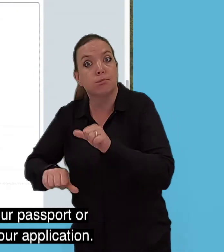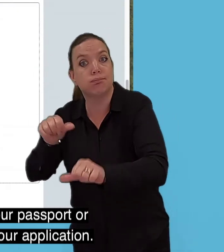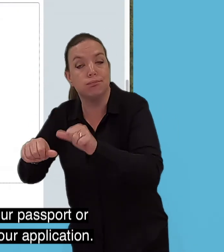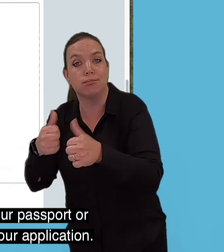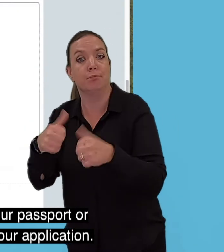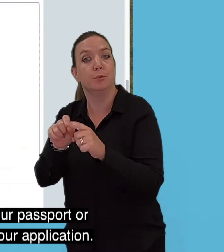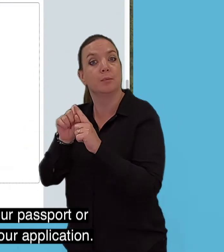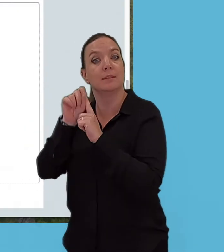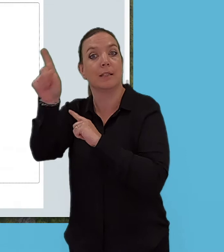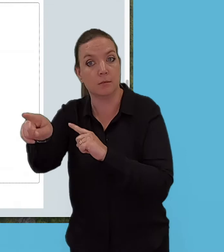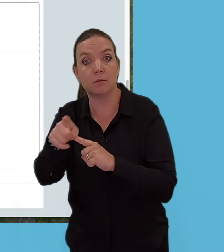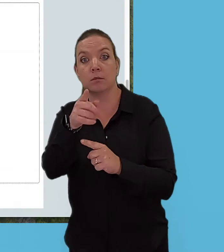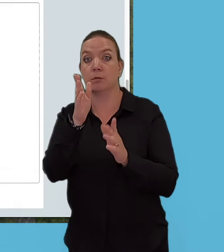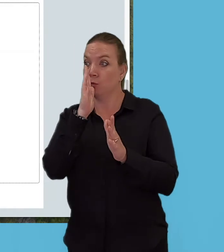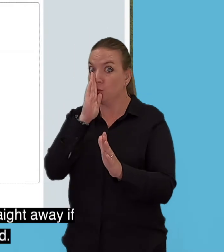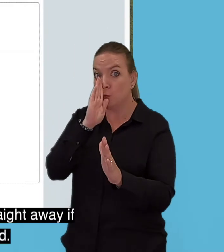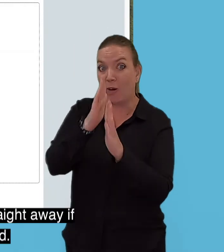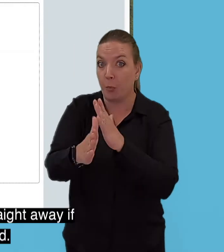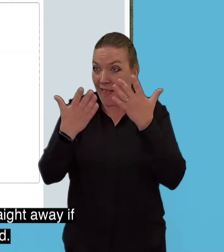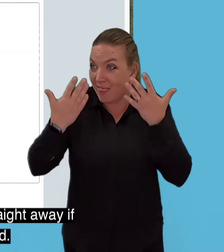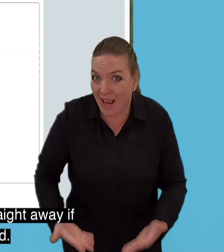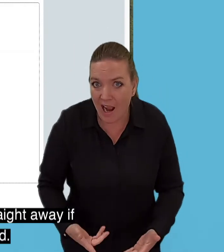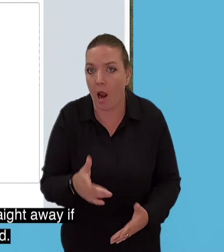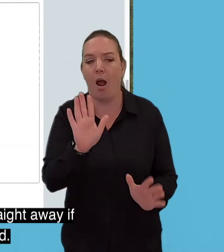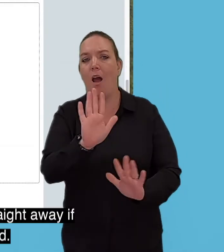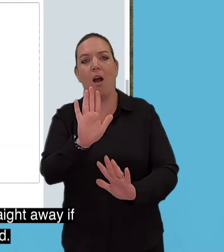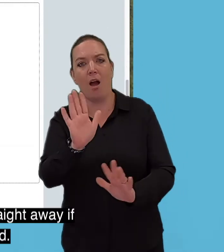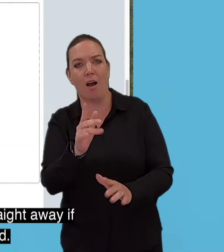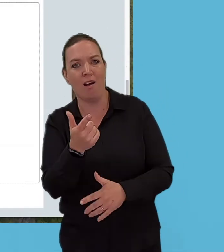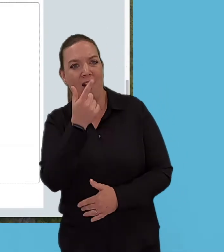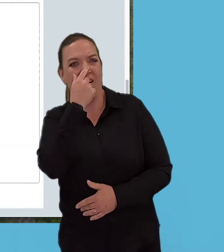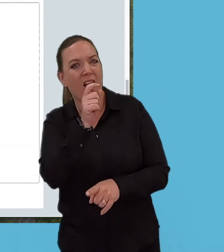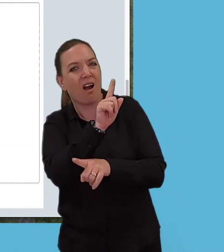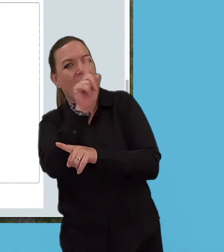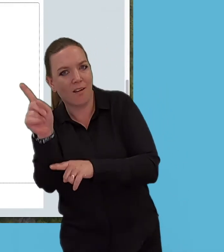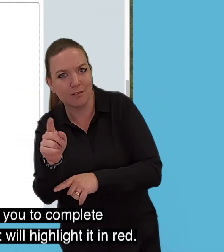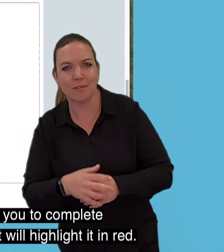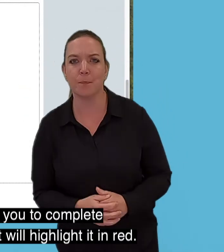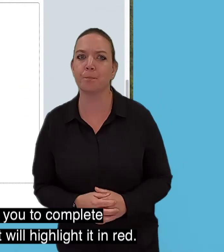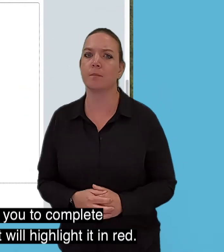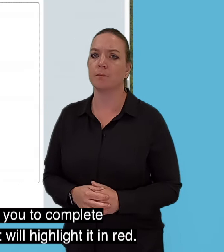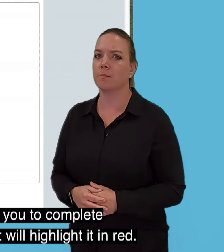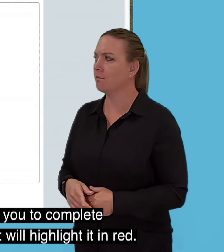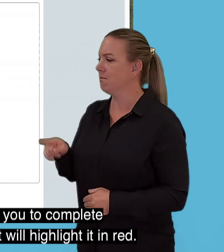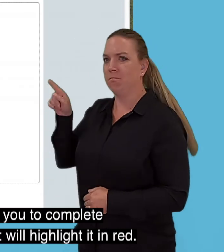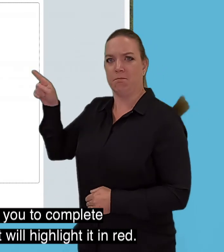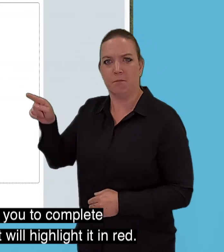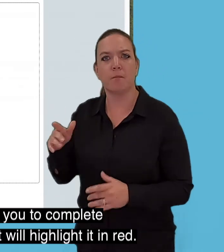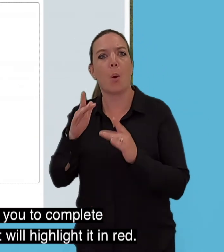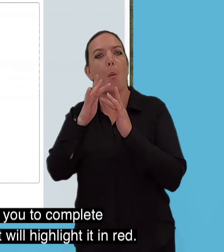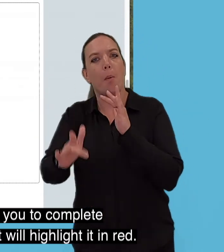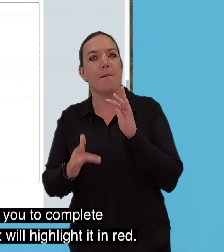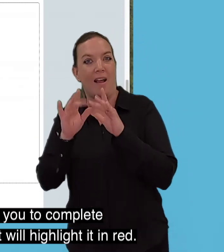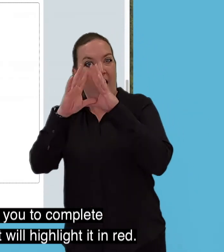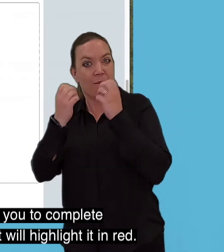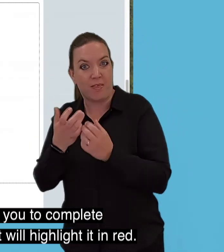complete and submit your application, but it doesn't have to be done straight away if you don't have it to hand. If there's anything the web page needs you to